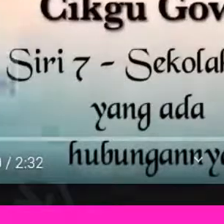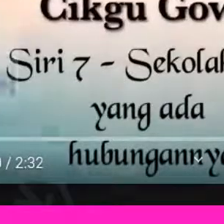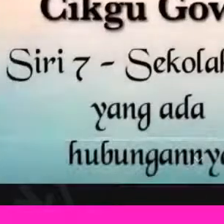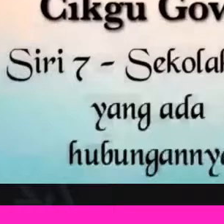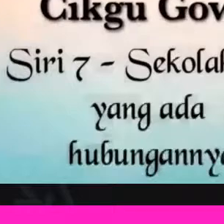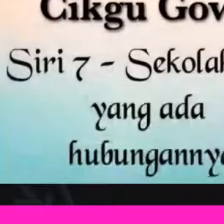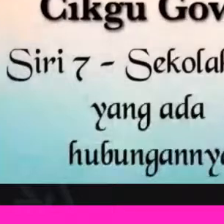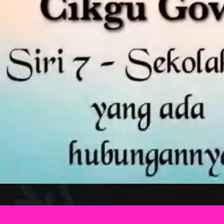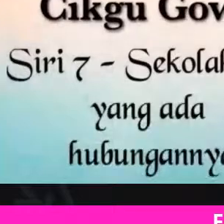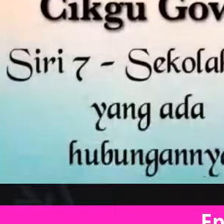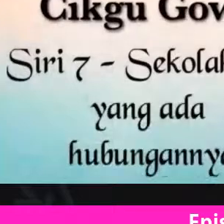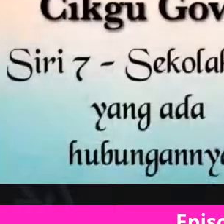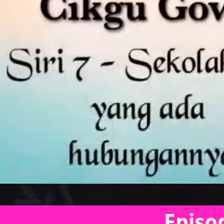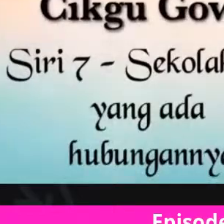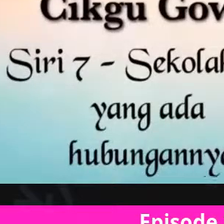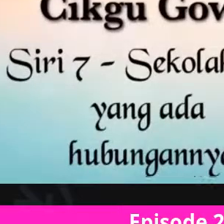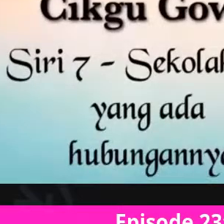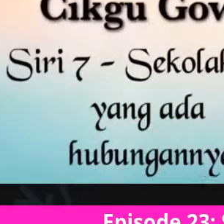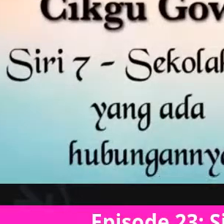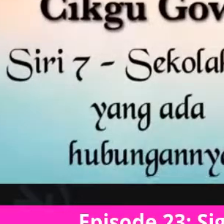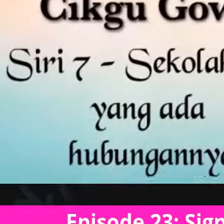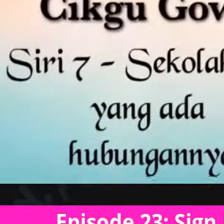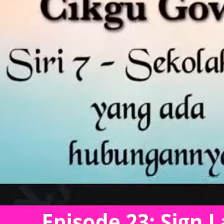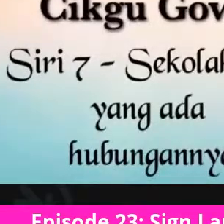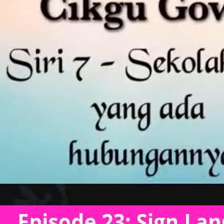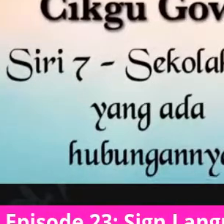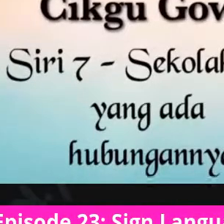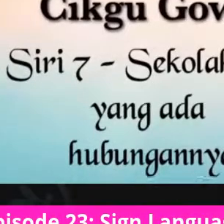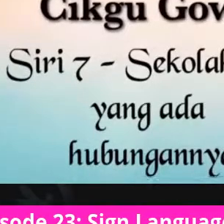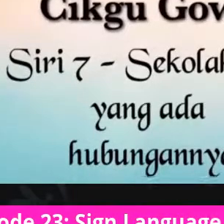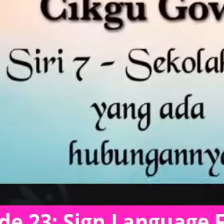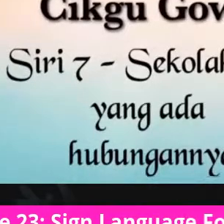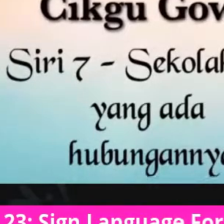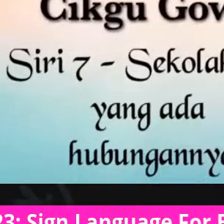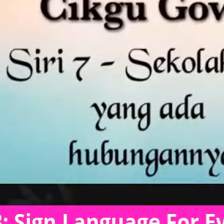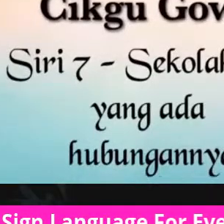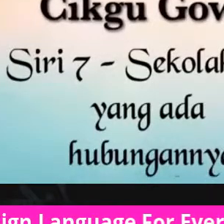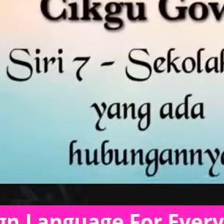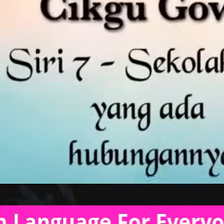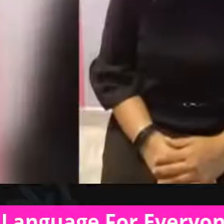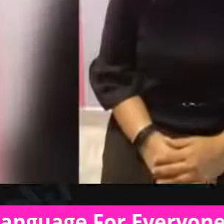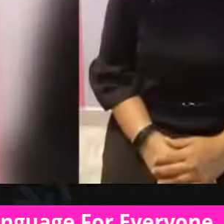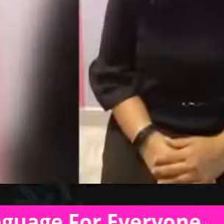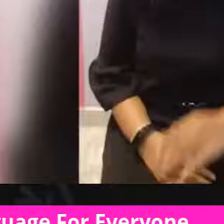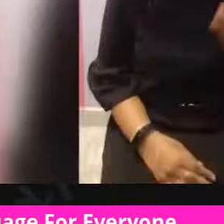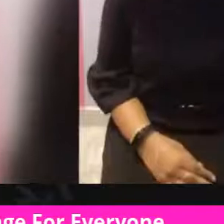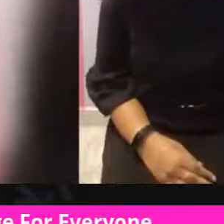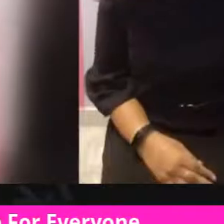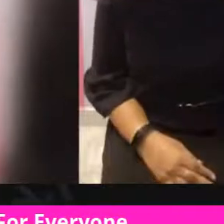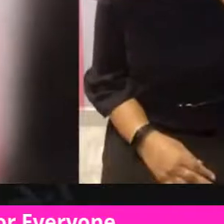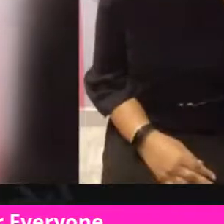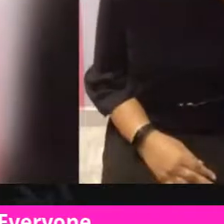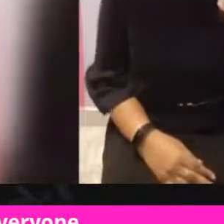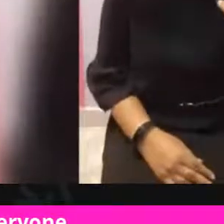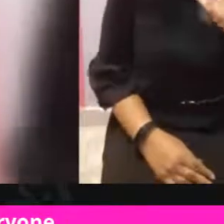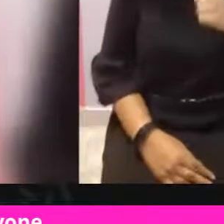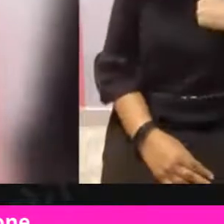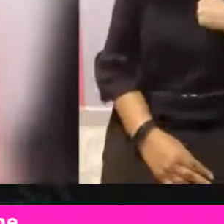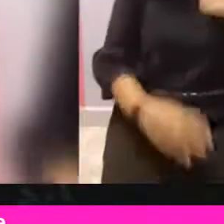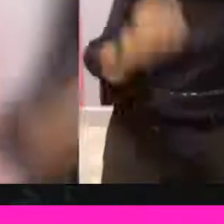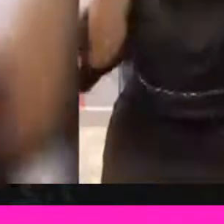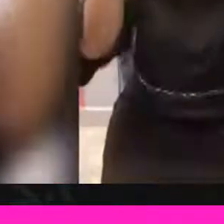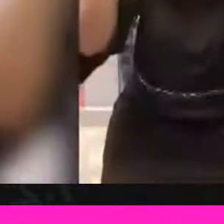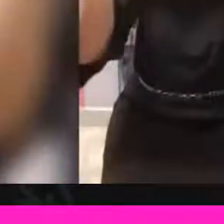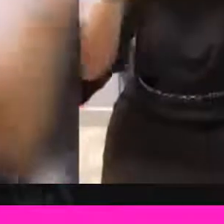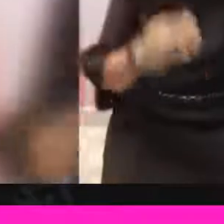So after the video, maybe we can go for some learning, some simple learning. Hai,